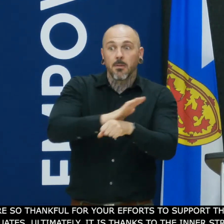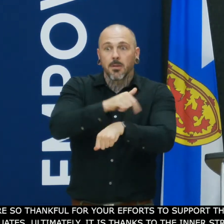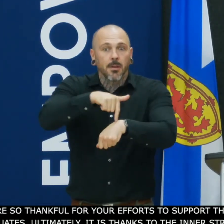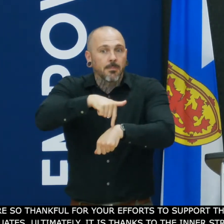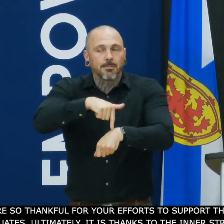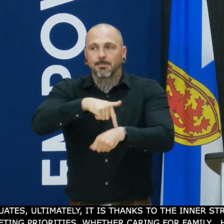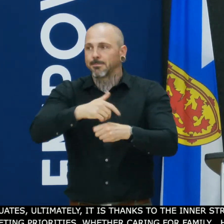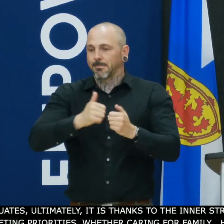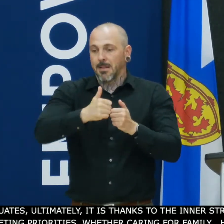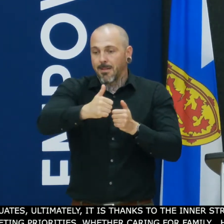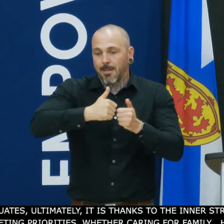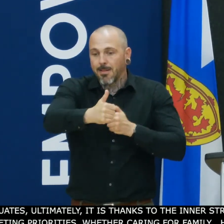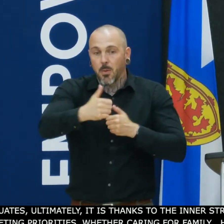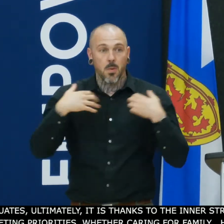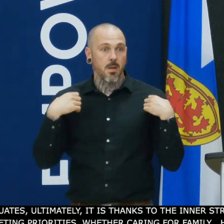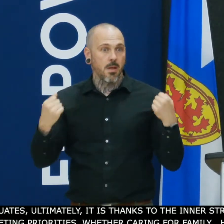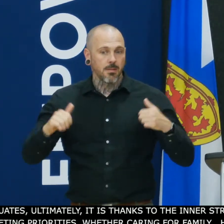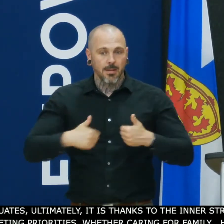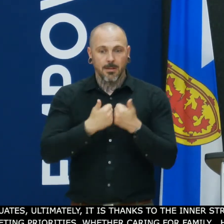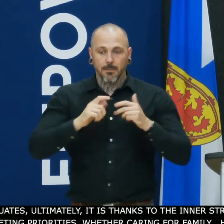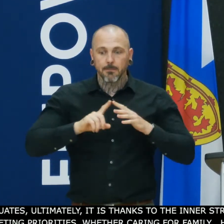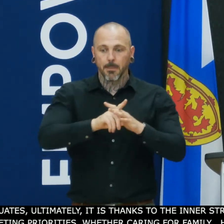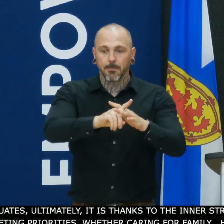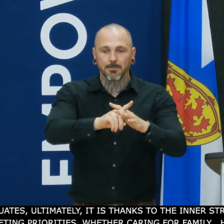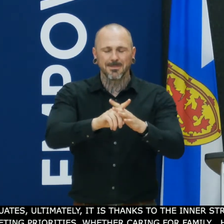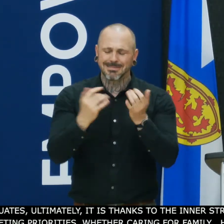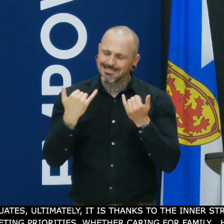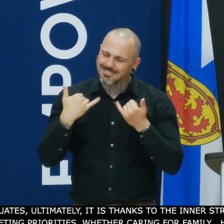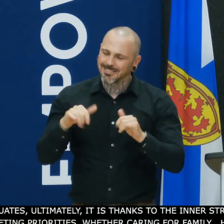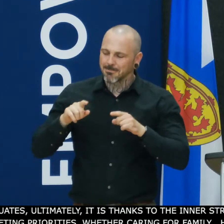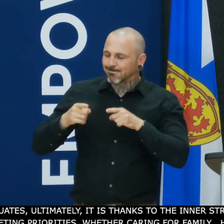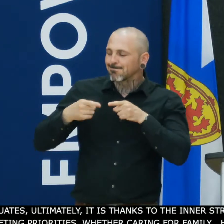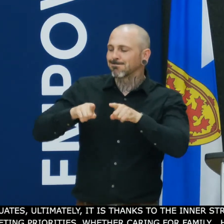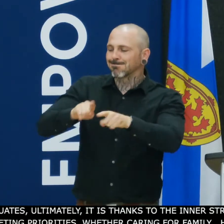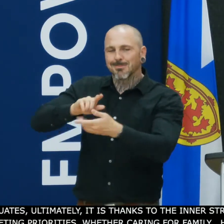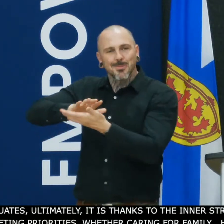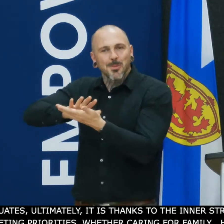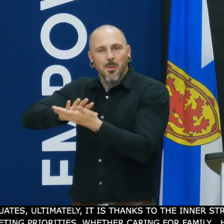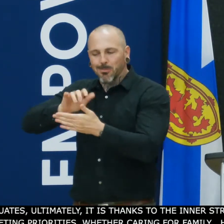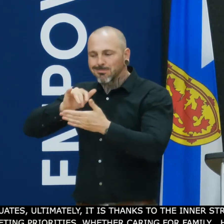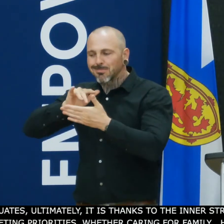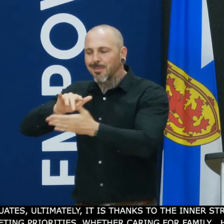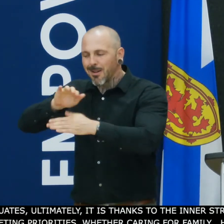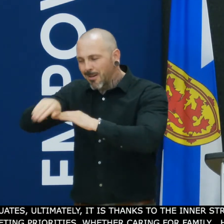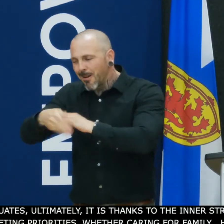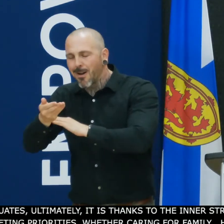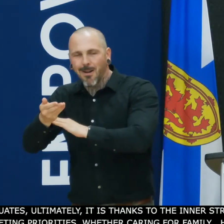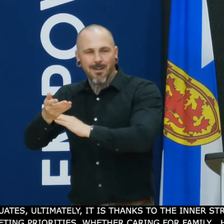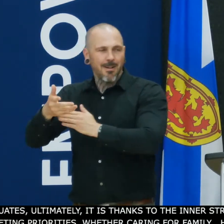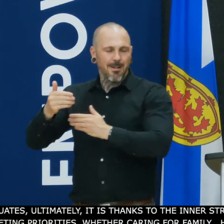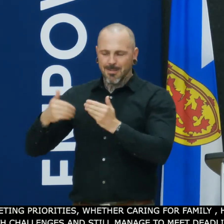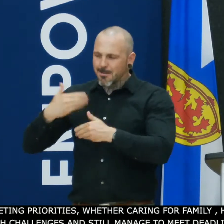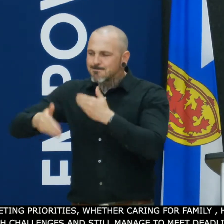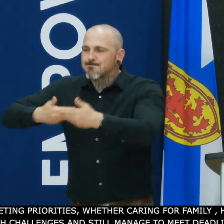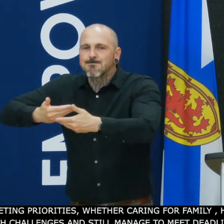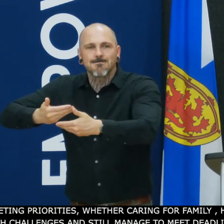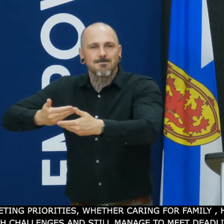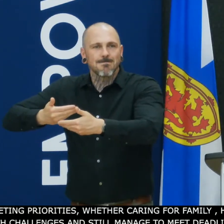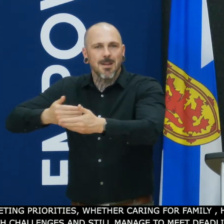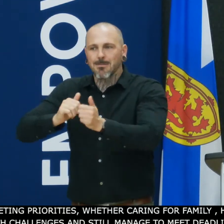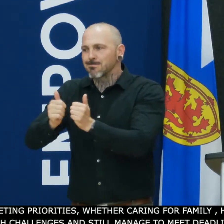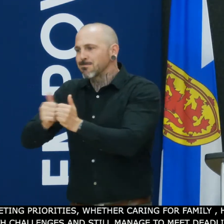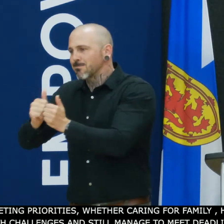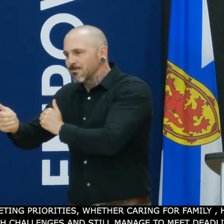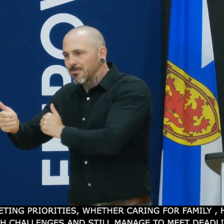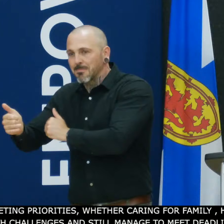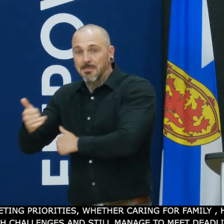and still manage to meet deadlines, stay on top of your workload, make it through late night studying while handling any additional stresses in